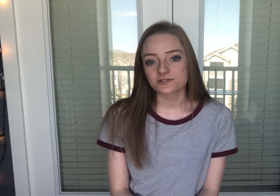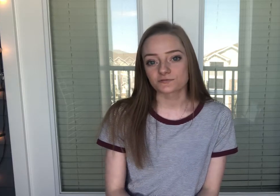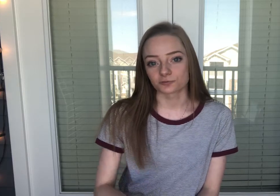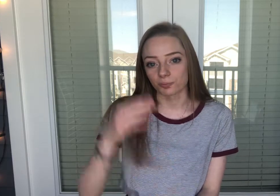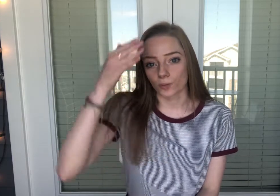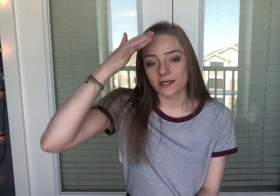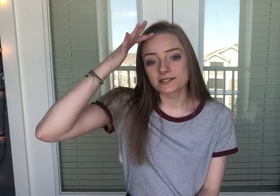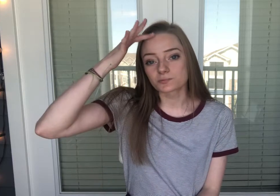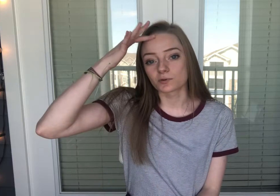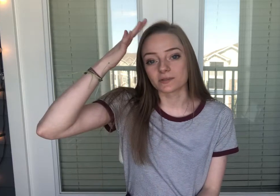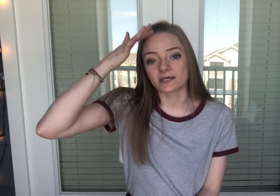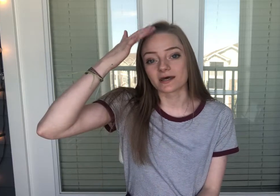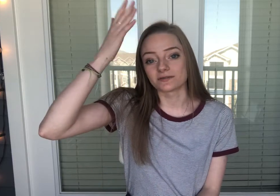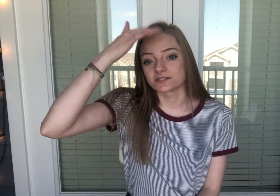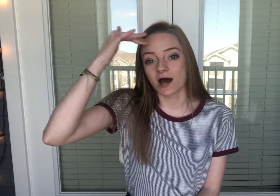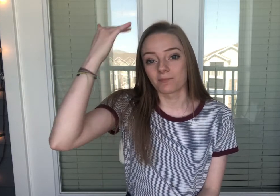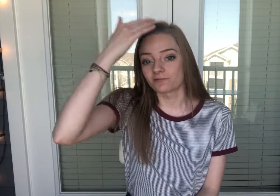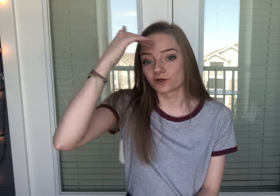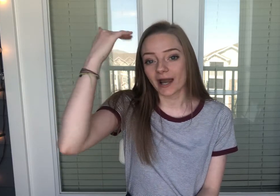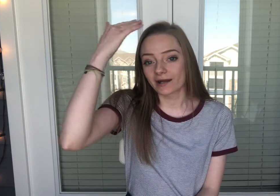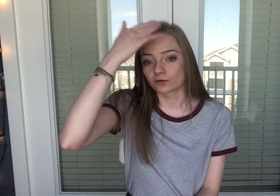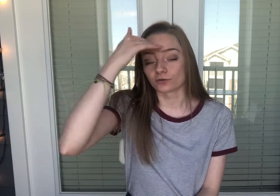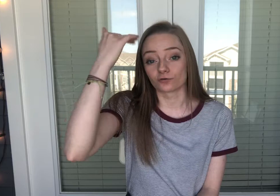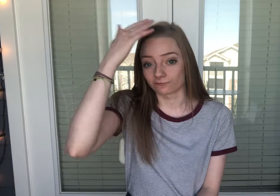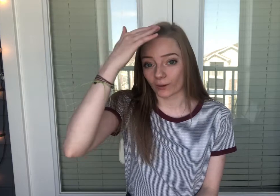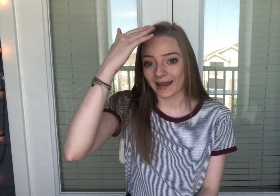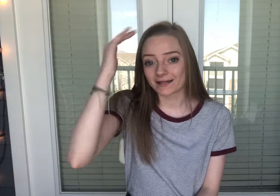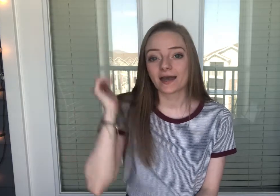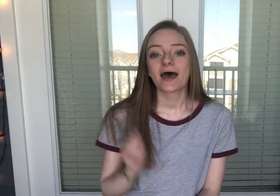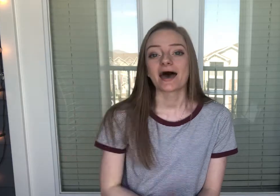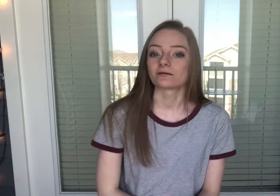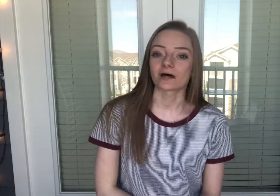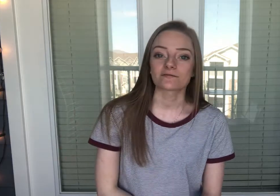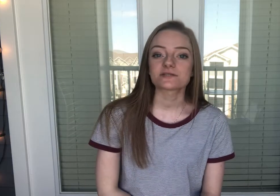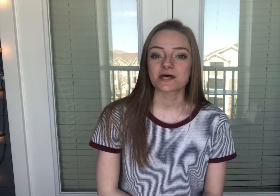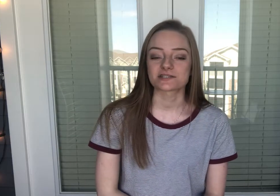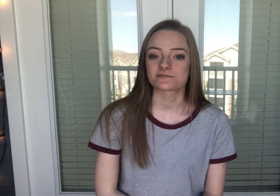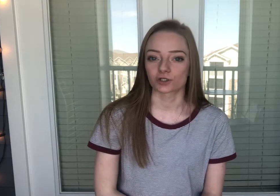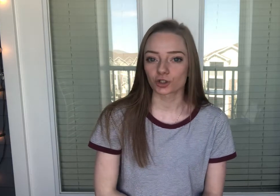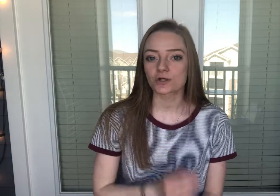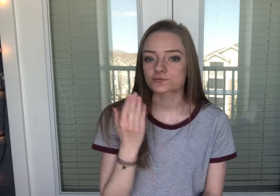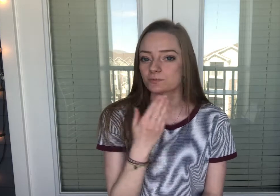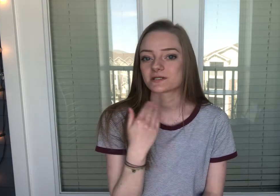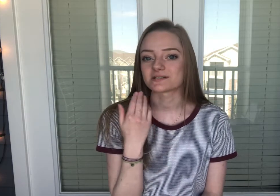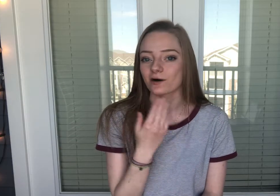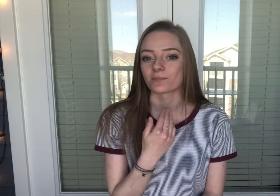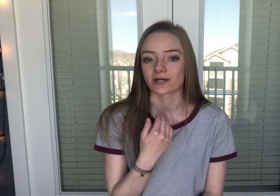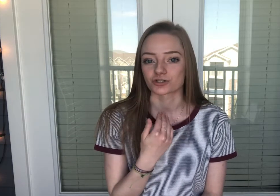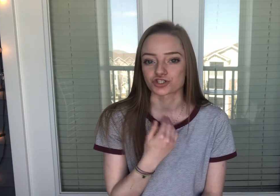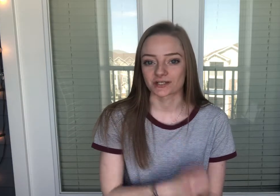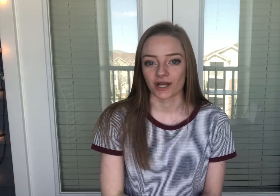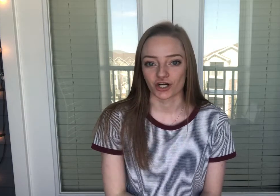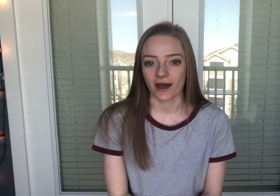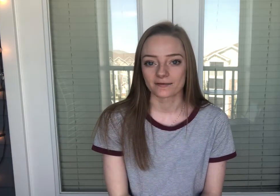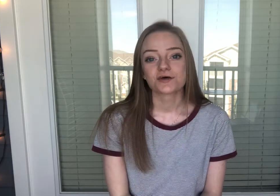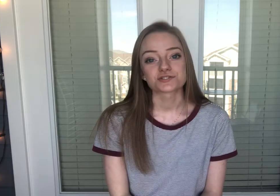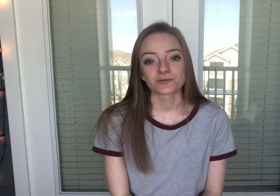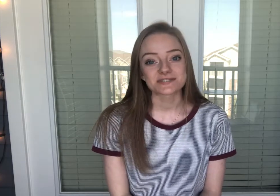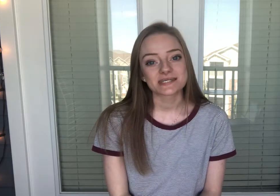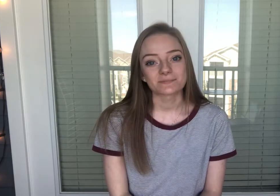for boys will be at the top of your head or your forehead, and a lot of the signs for girls will be down by your chin area. So let's keep that